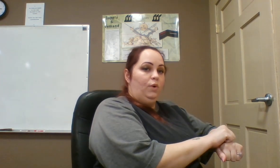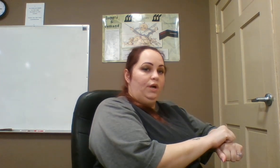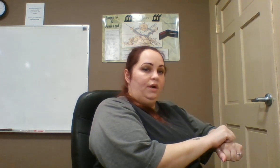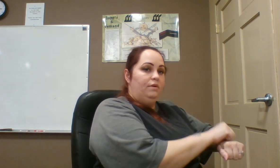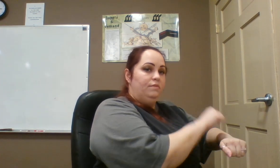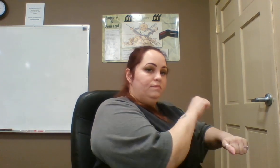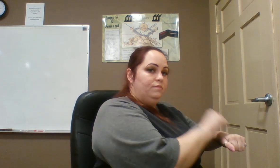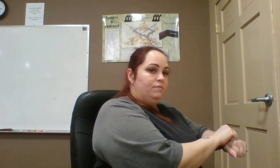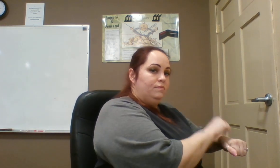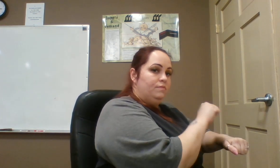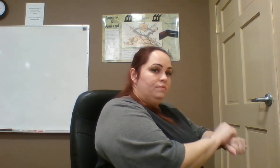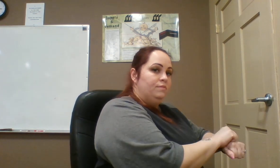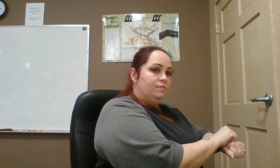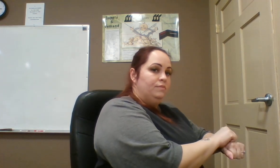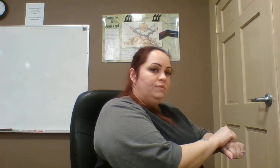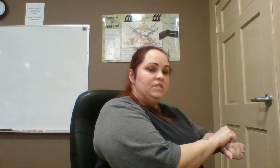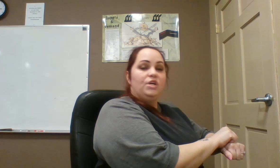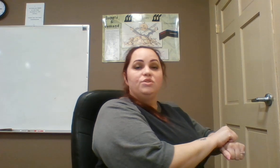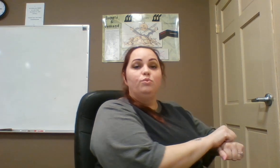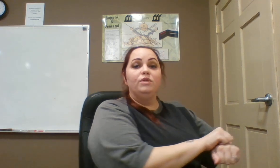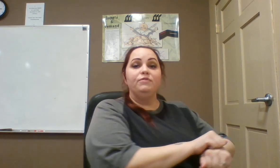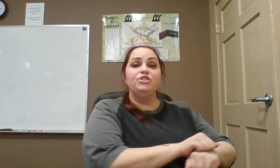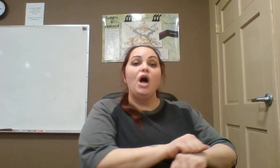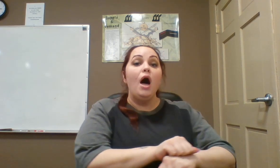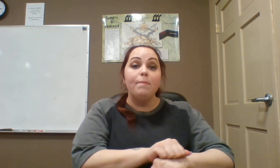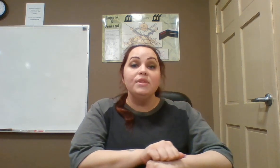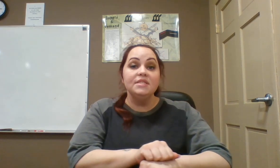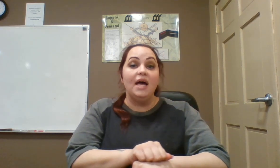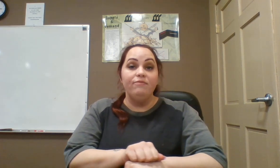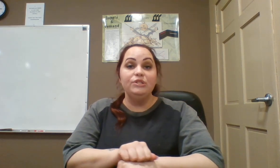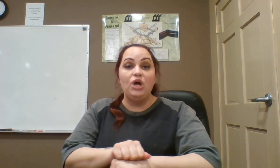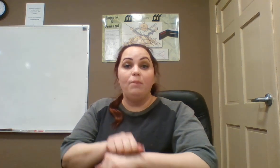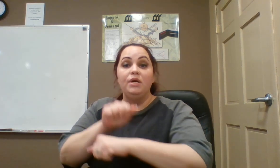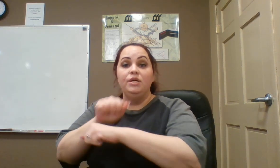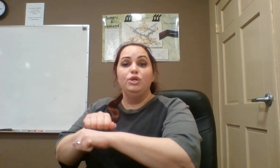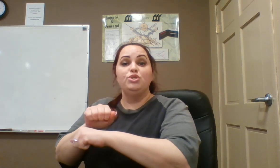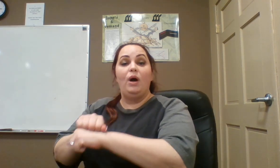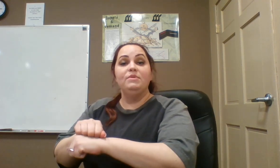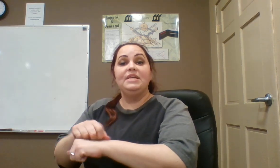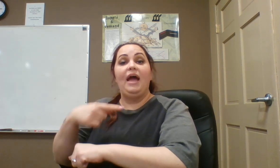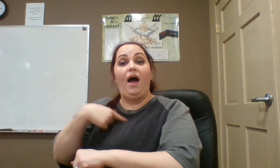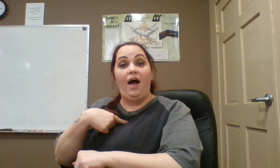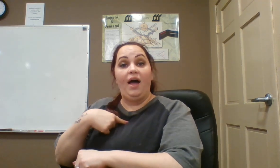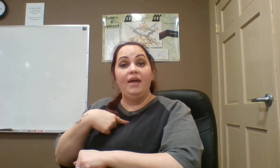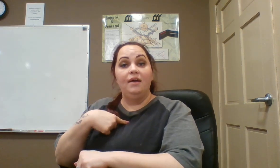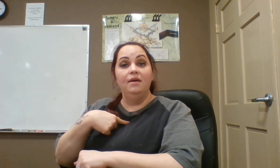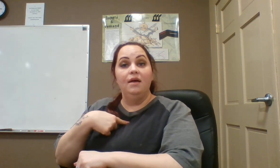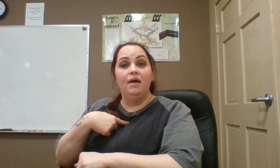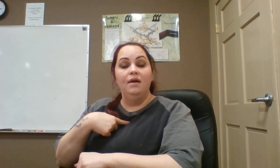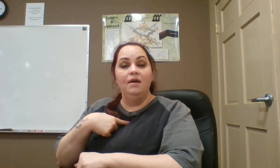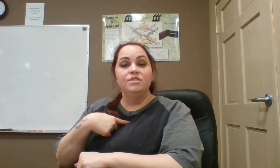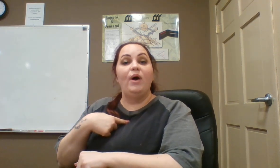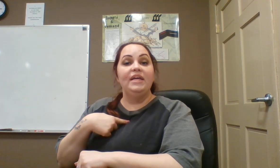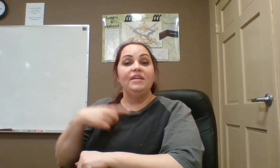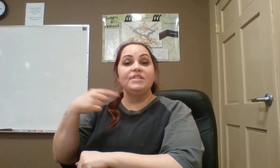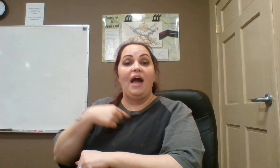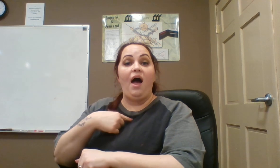Work. This is also the word for job, the sign for job. So I would say I. So I could either say